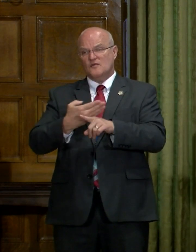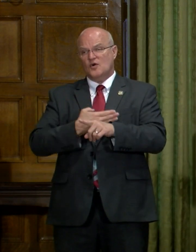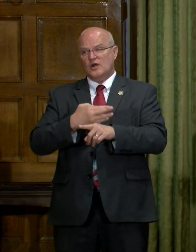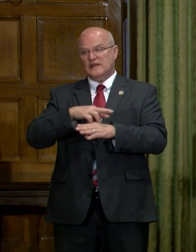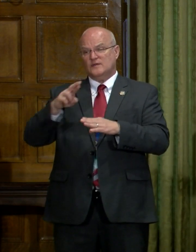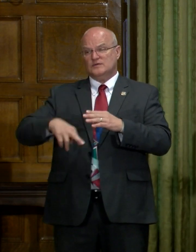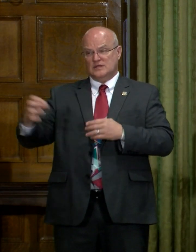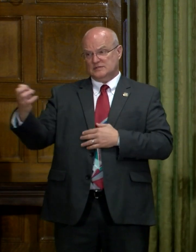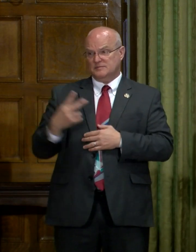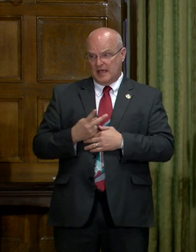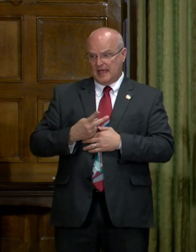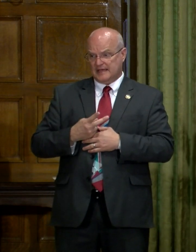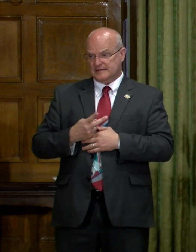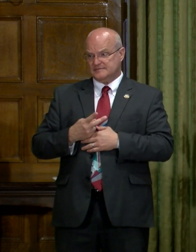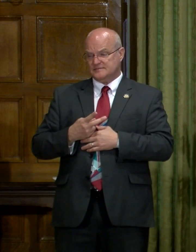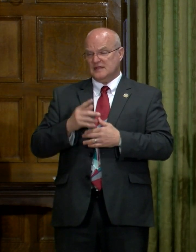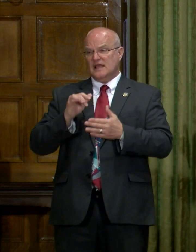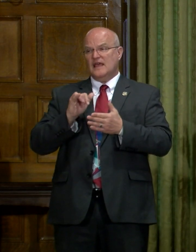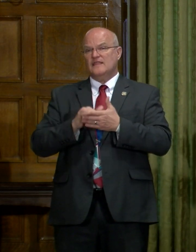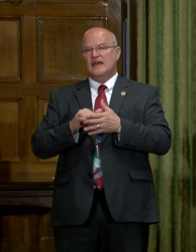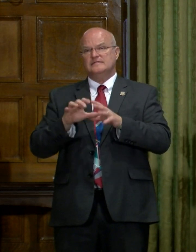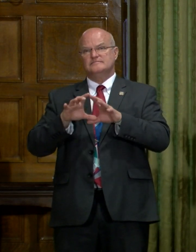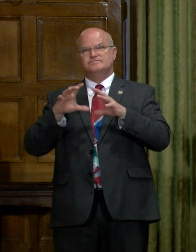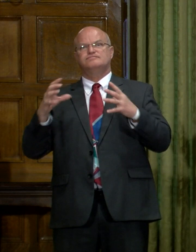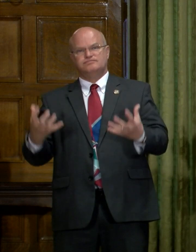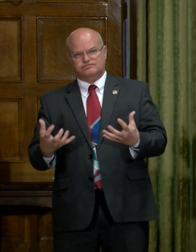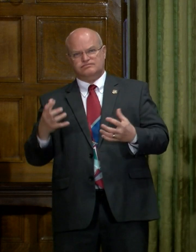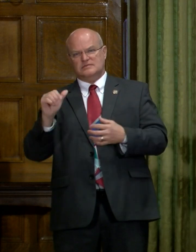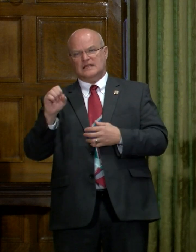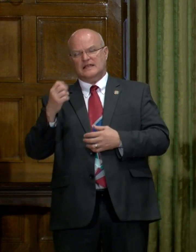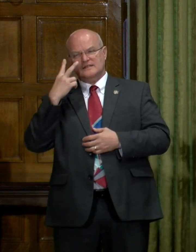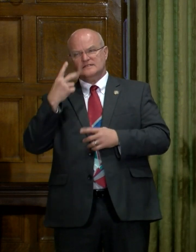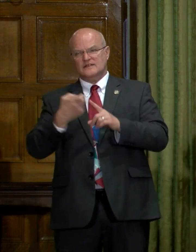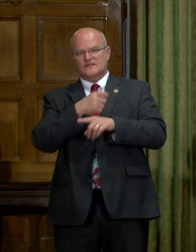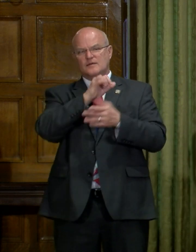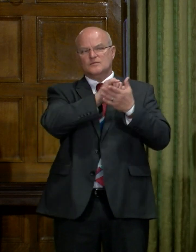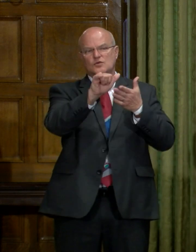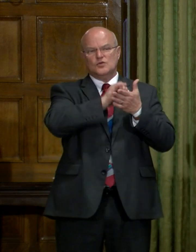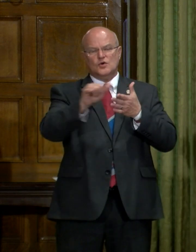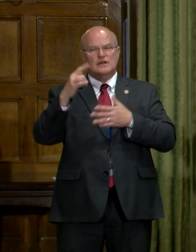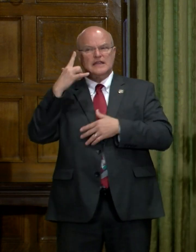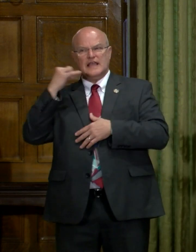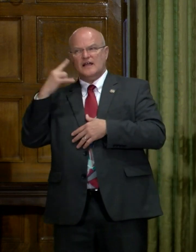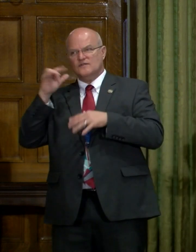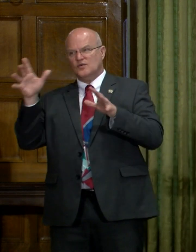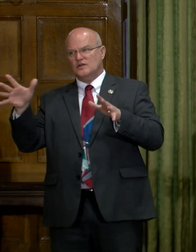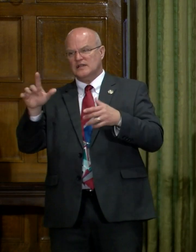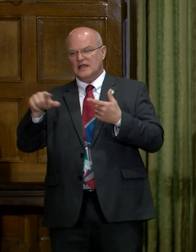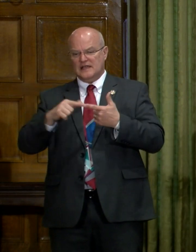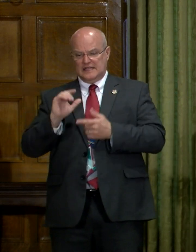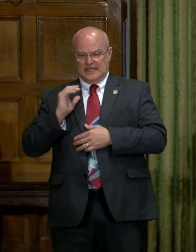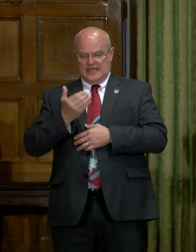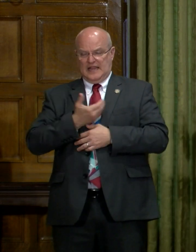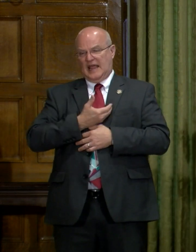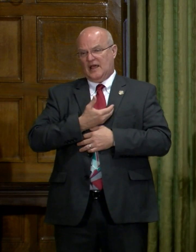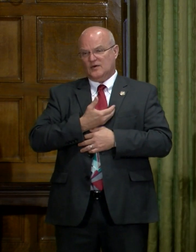get those results back. That's just the volume of cases that they're seeing from New York to California, and when they get